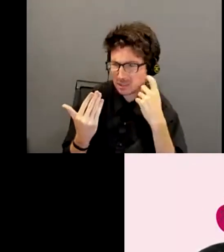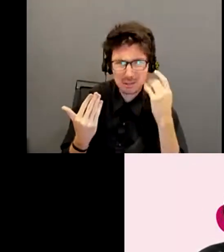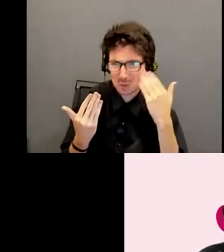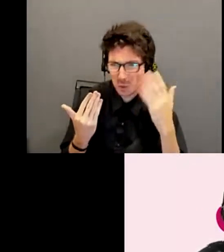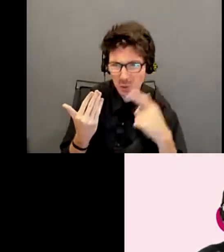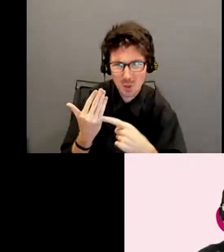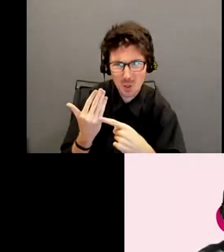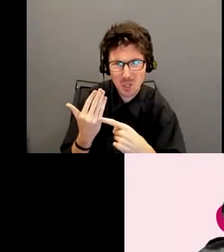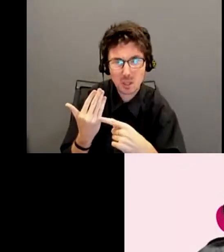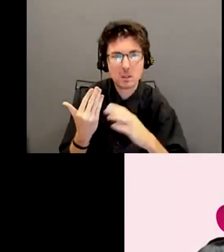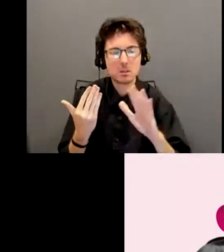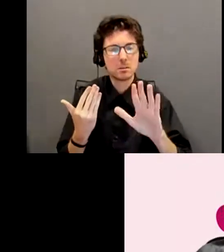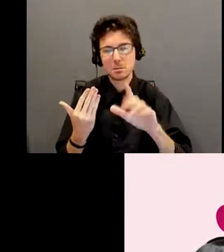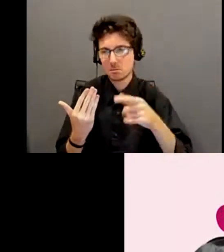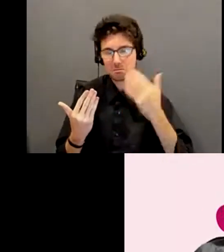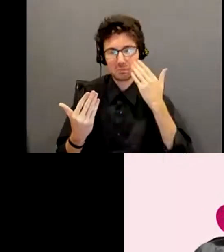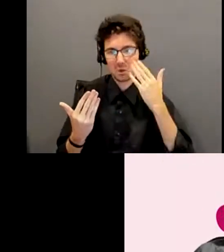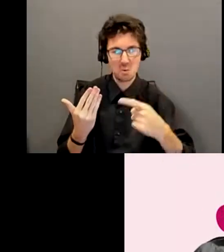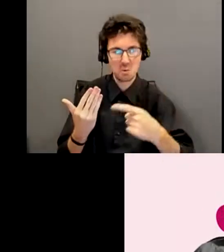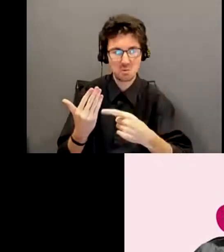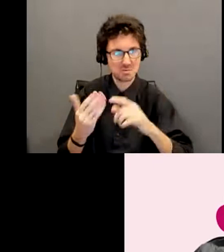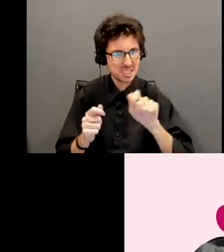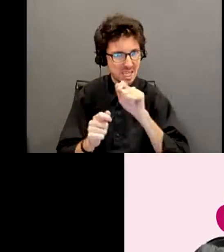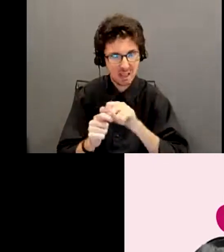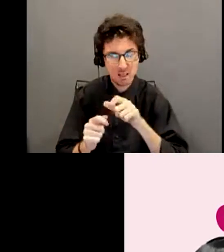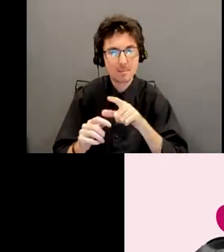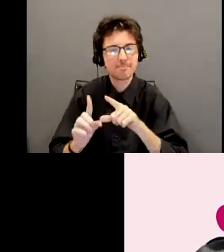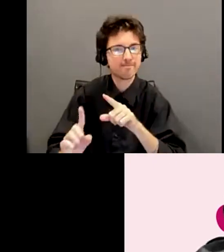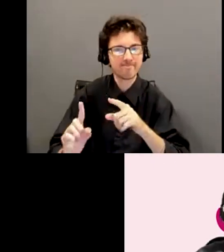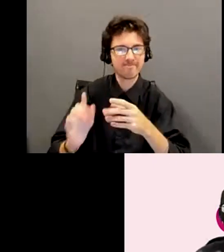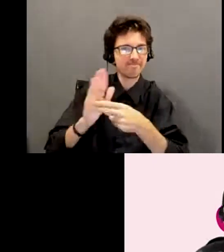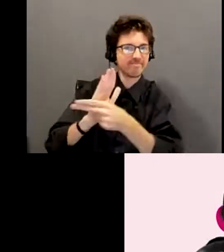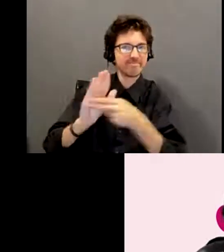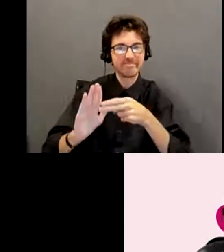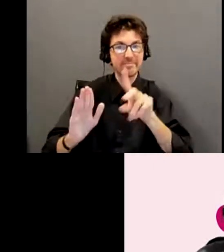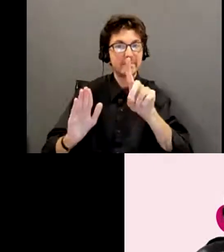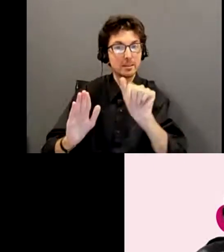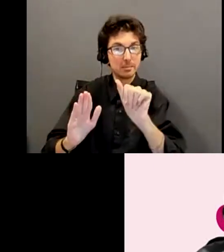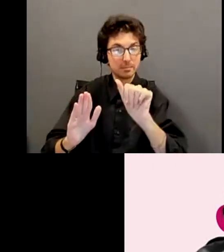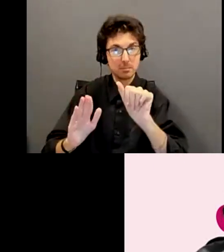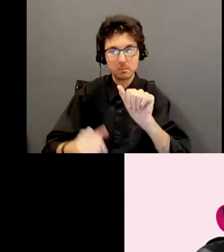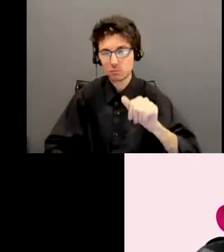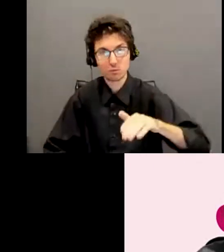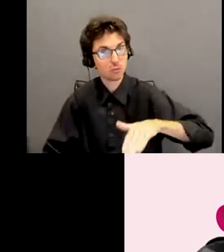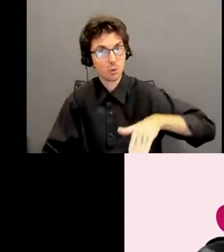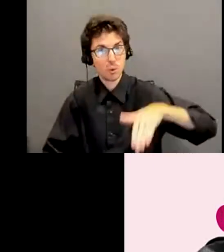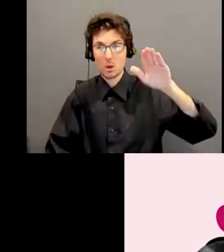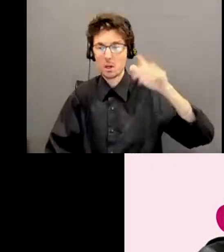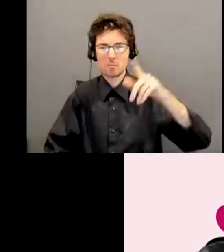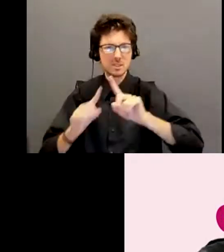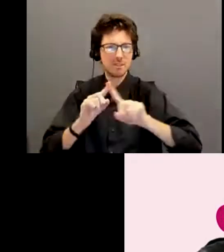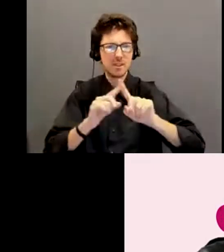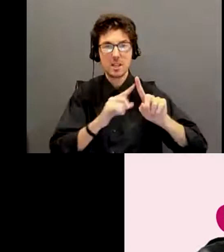be disabled for the rest of my life. And I was grew up like this. I've been through over 10 different